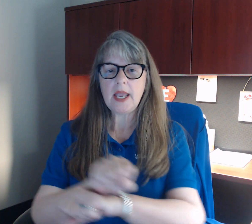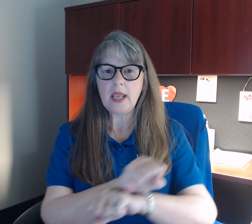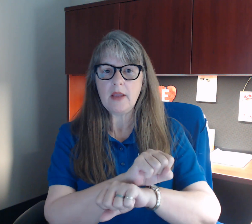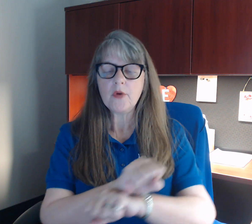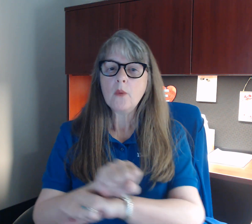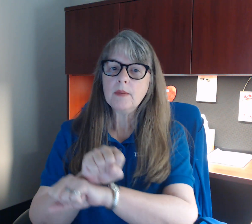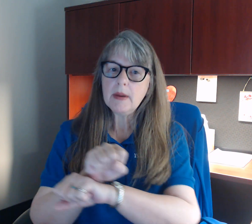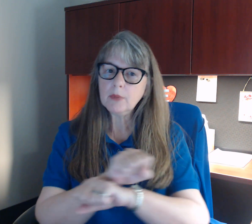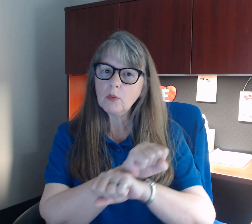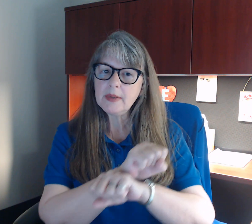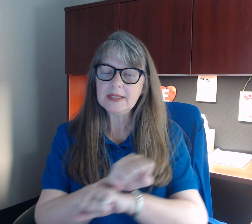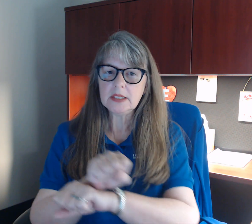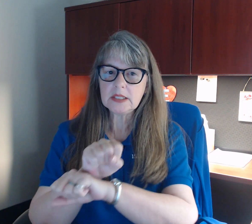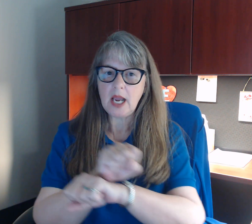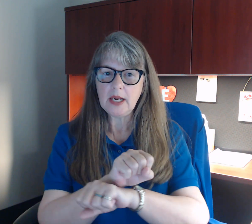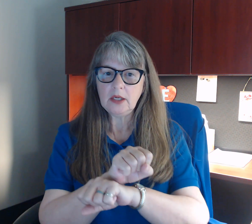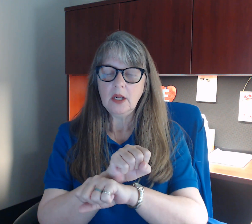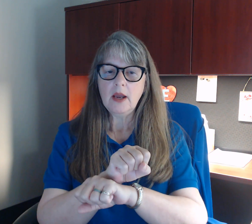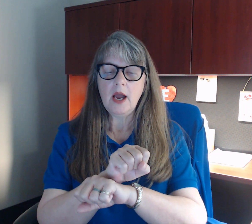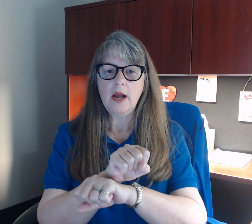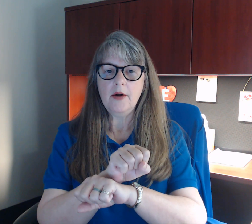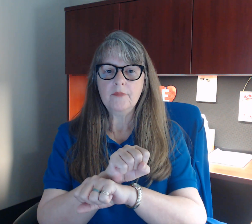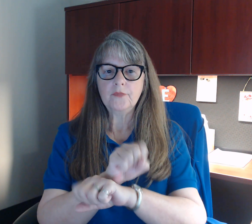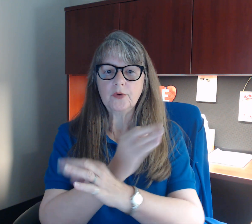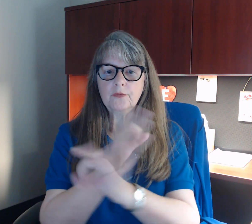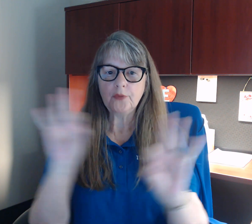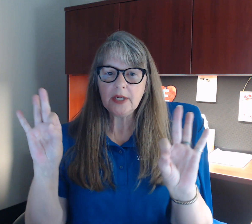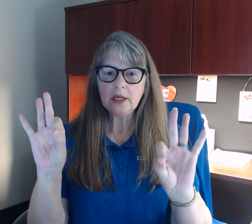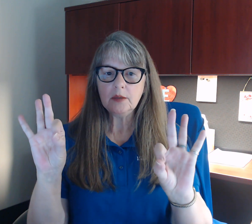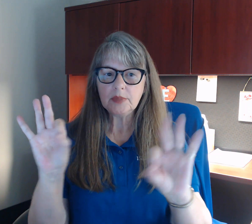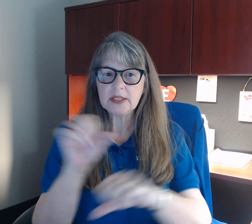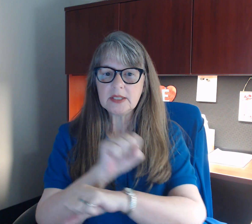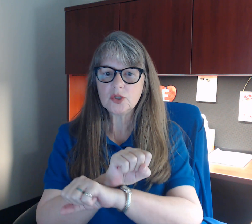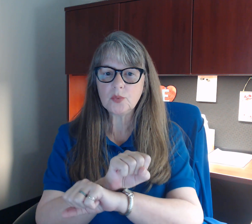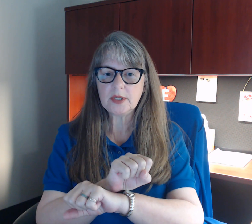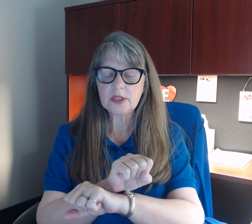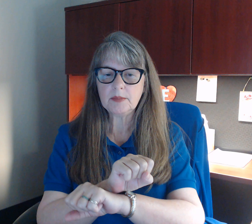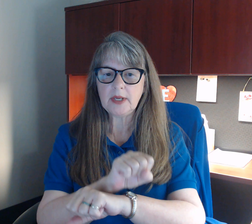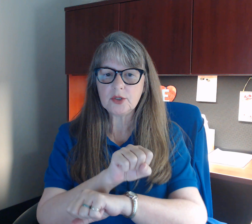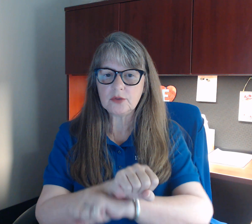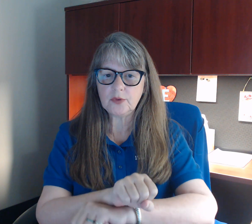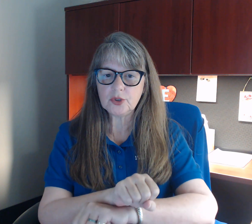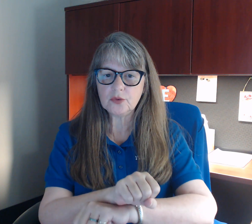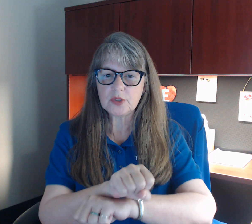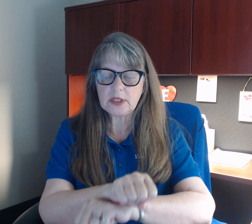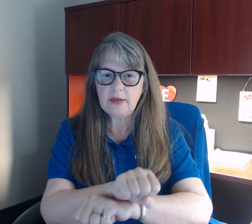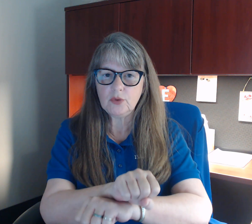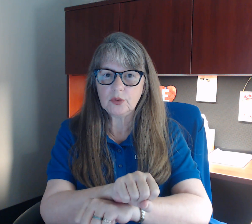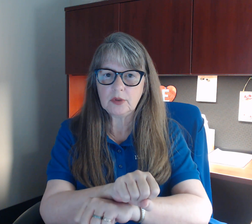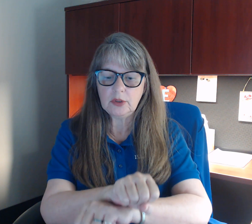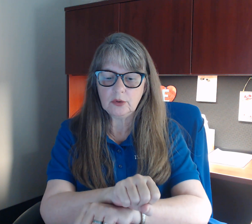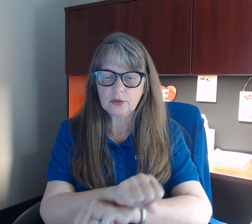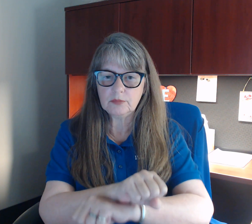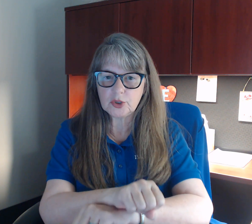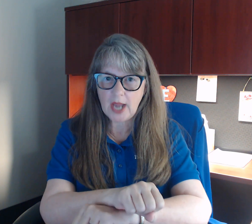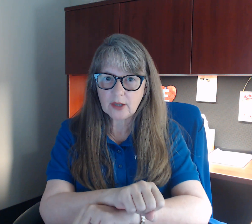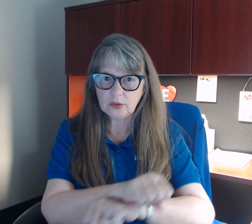Slave. Remember when we did the sign for freedom? Because this is what it symbolizes. First, you're the slave. You're shackled,